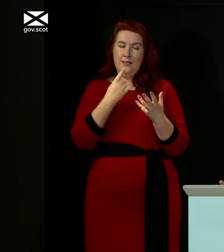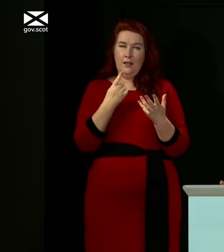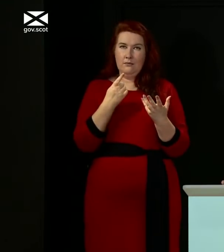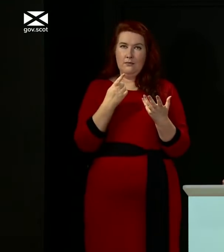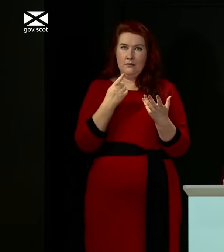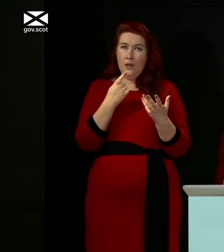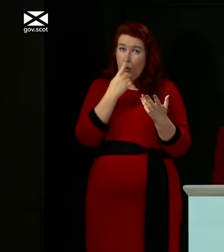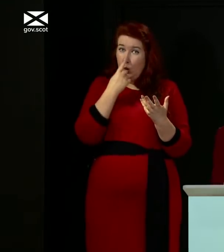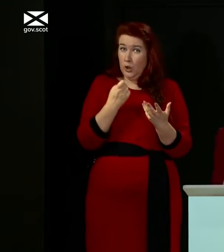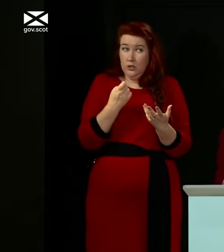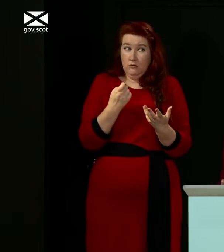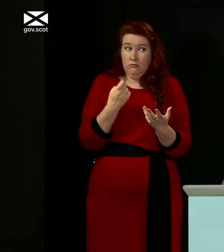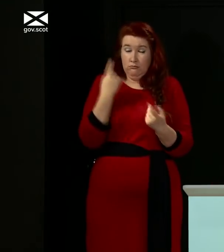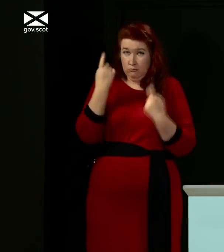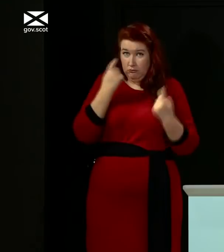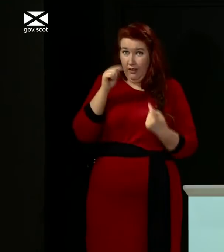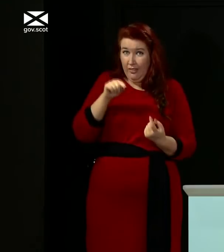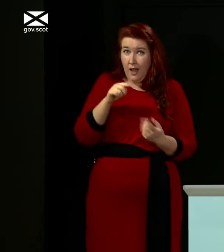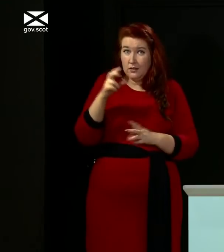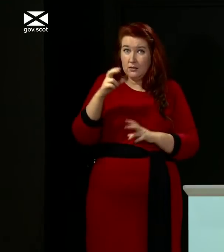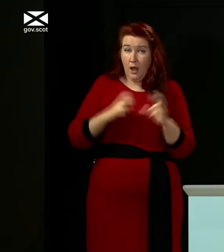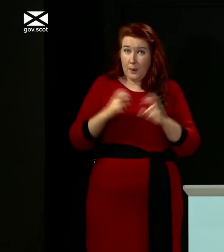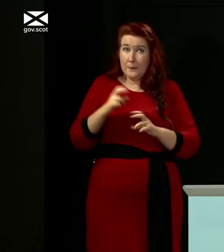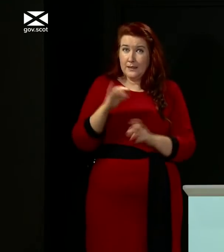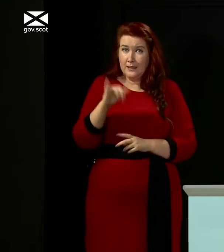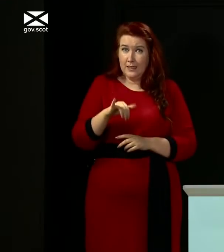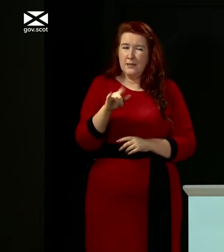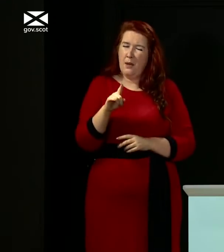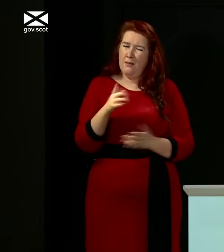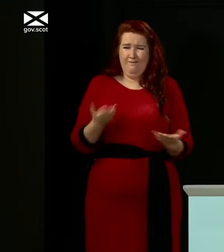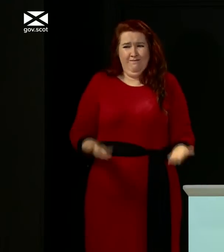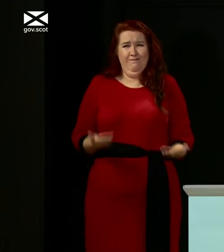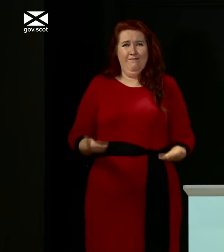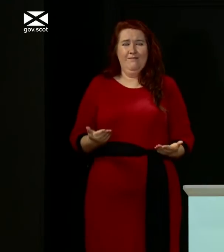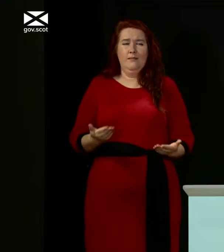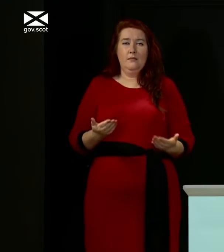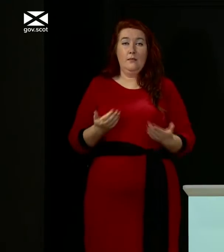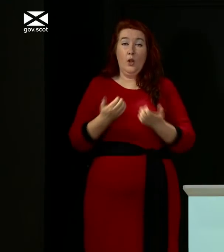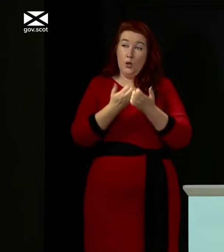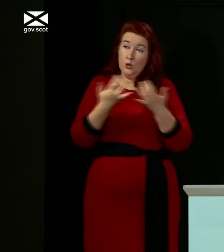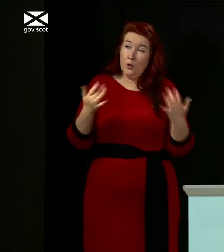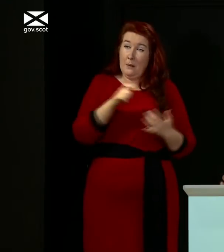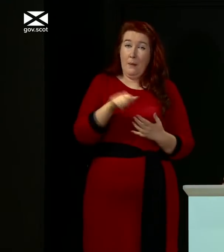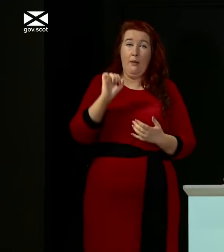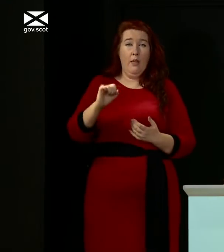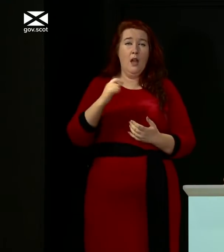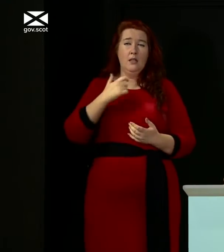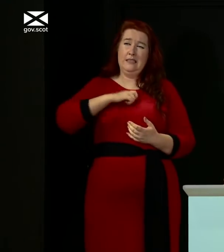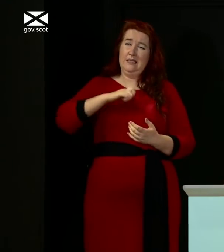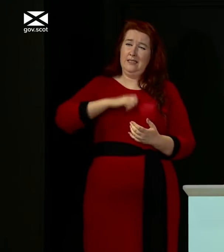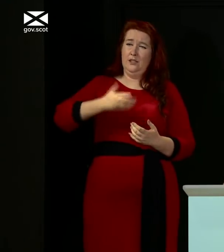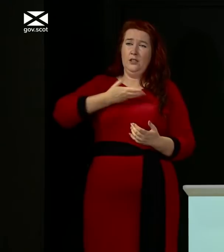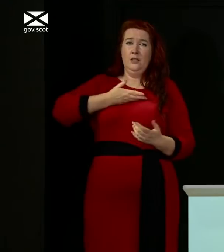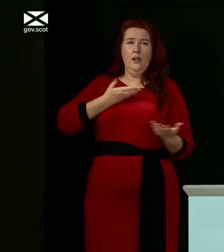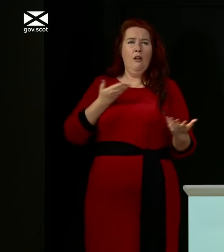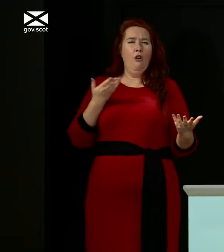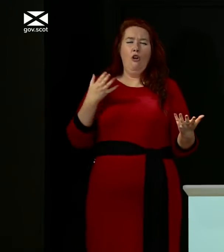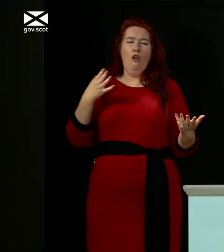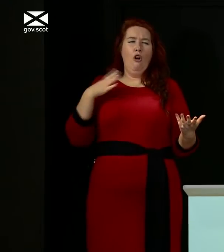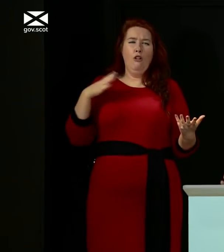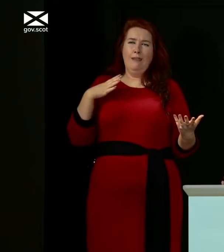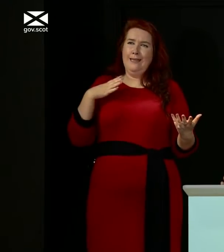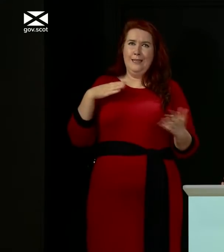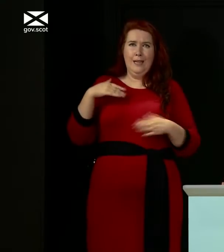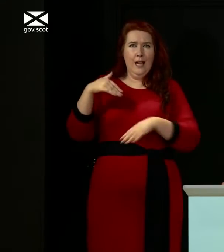consider these arguments, but particularly in a time like this, when so many people's civil liberties are effectively suspended, when governments